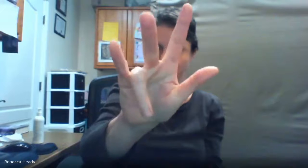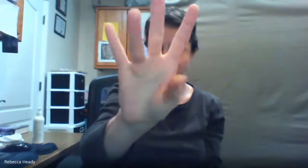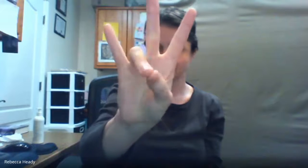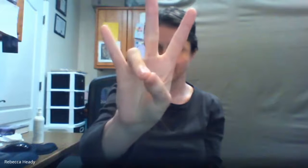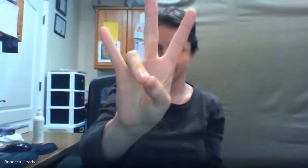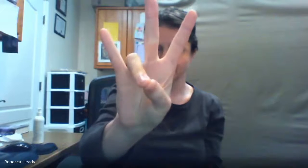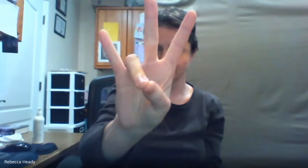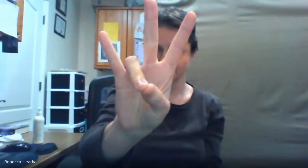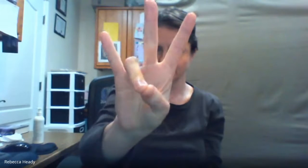27.